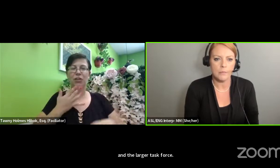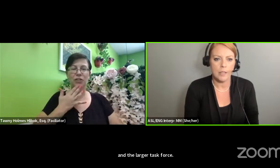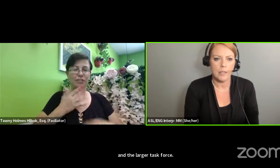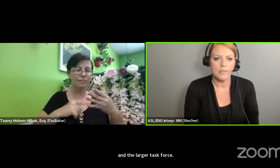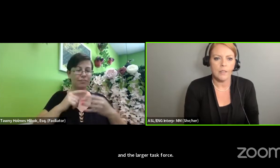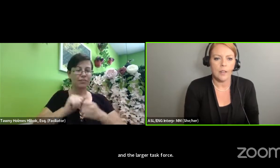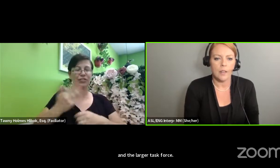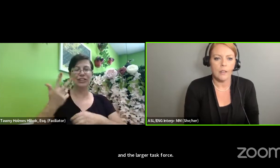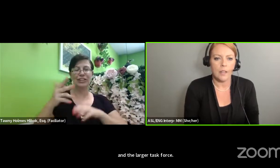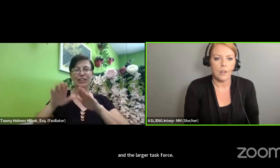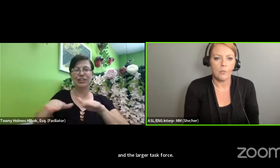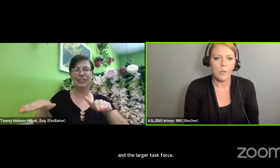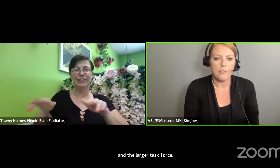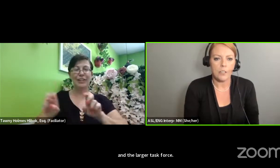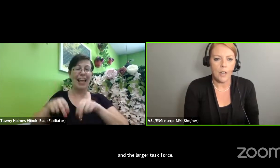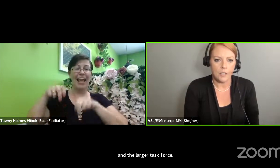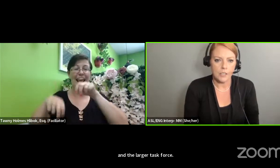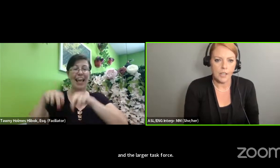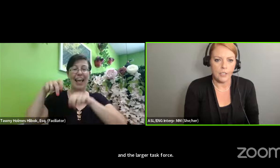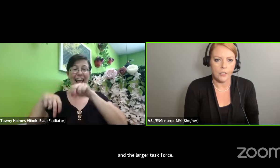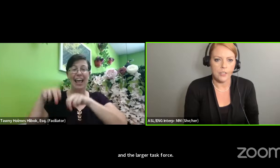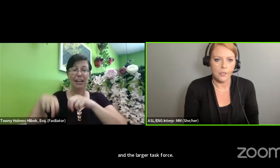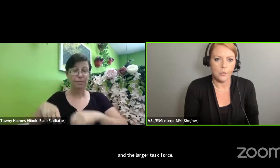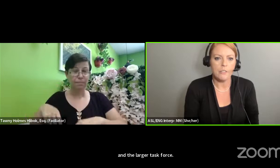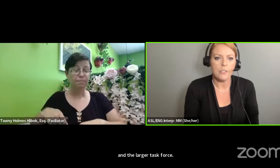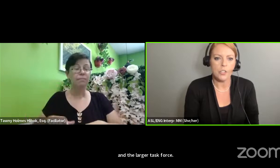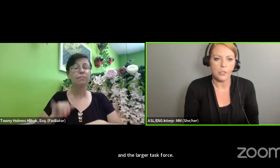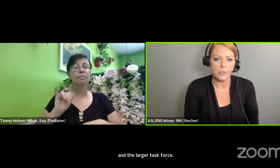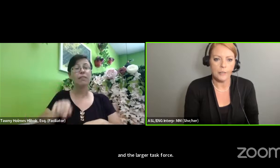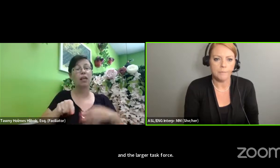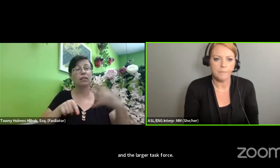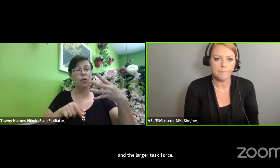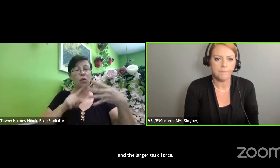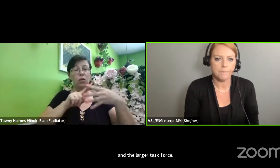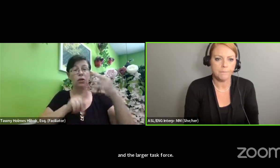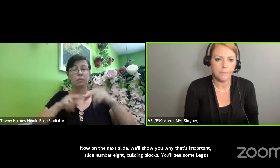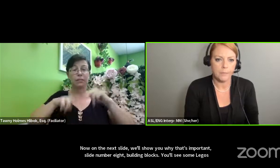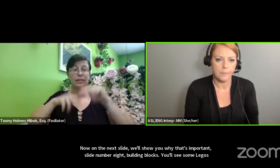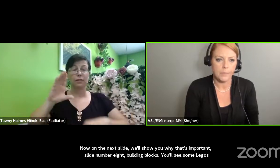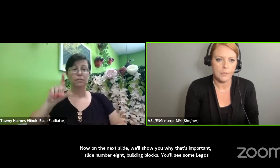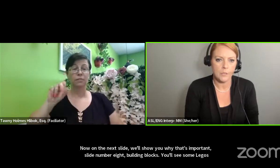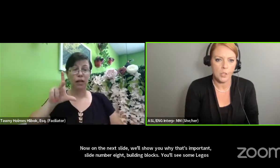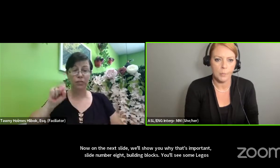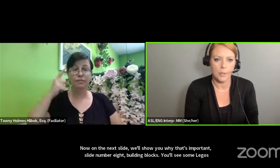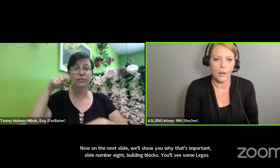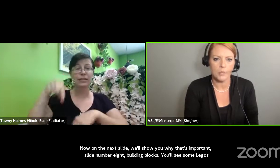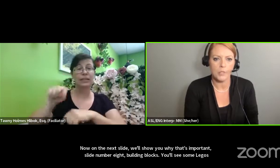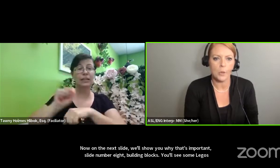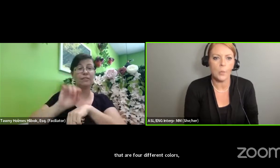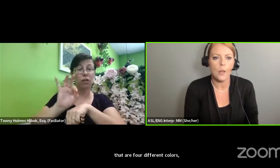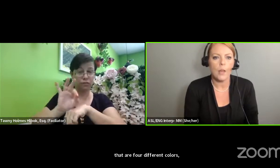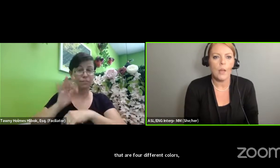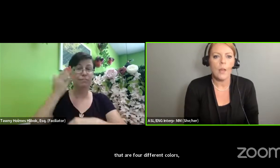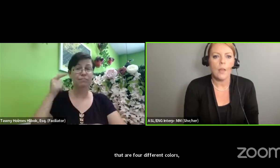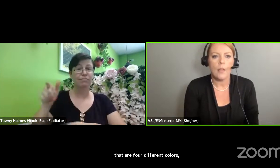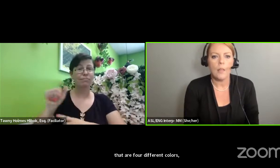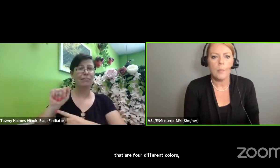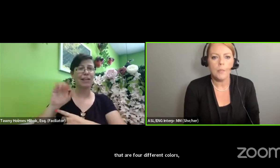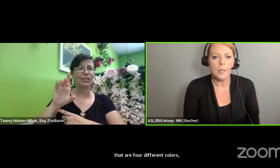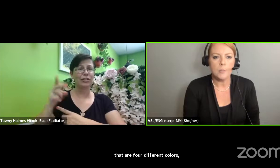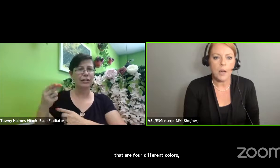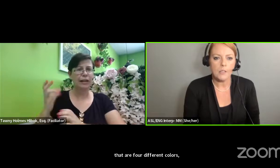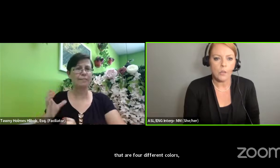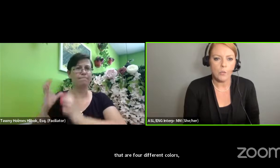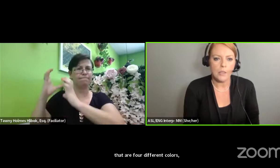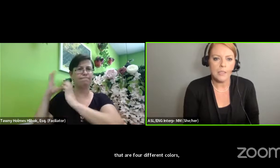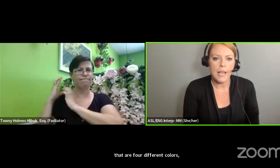Legos that are 4 different colors, and you'll see 3 different children jumping around. So the